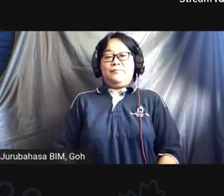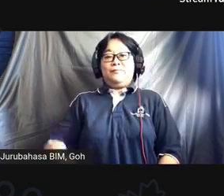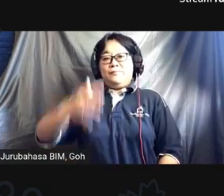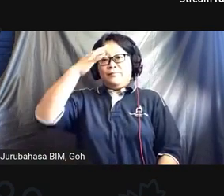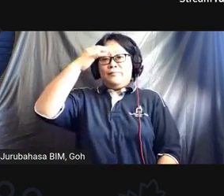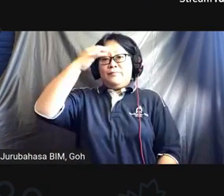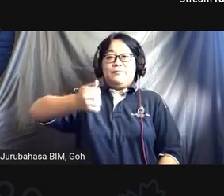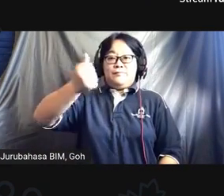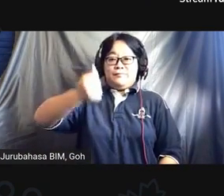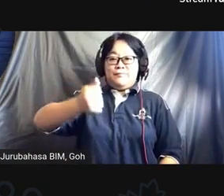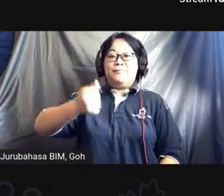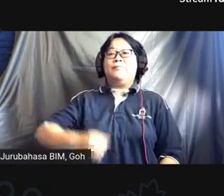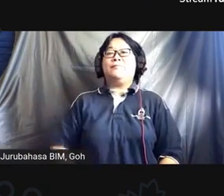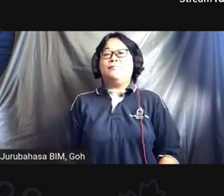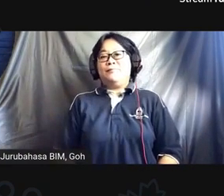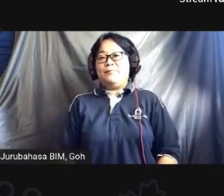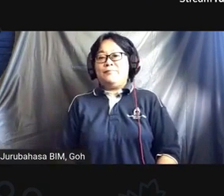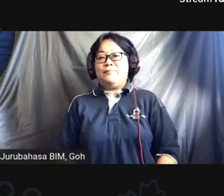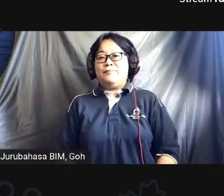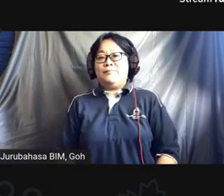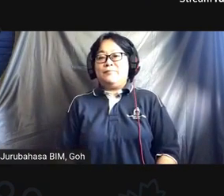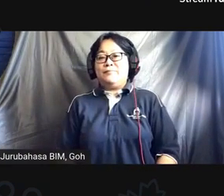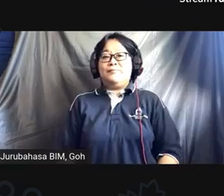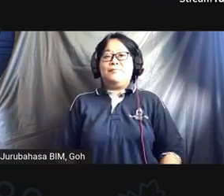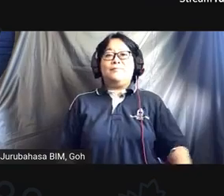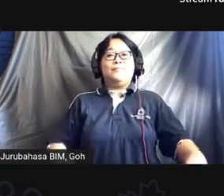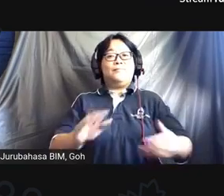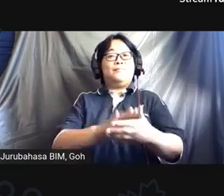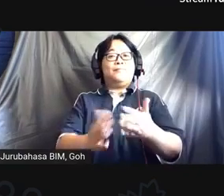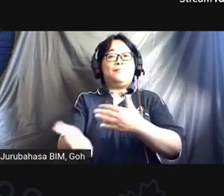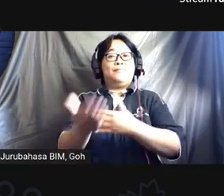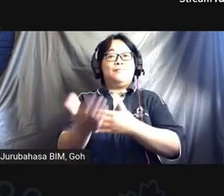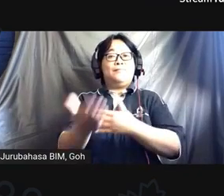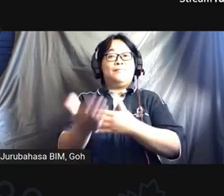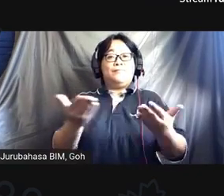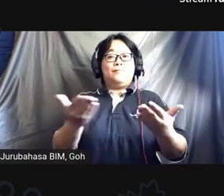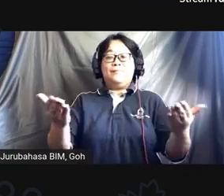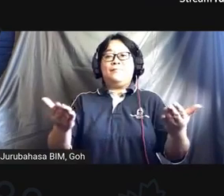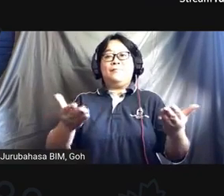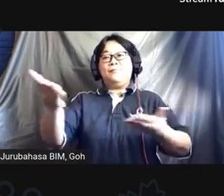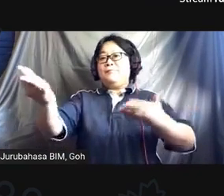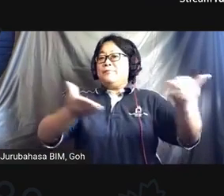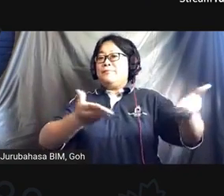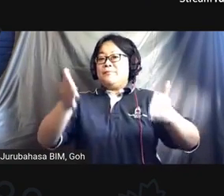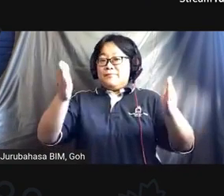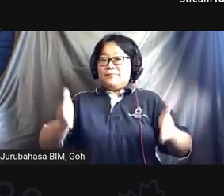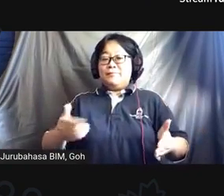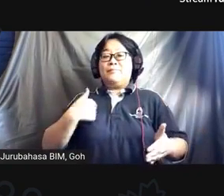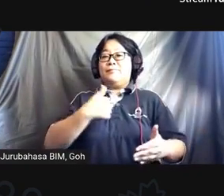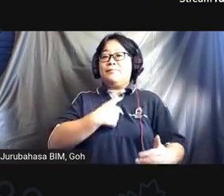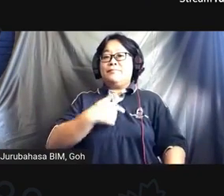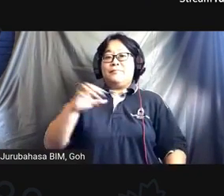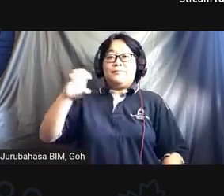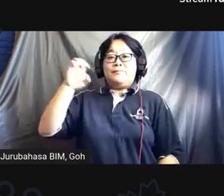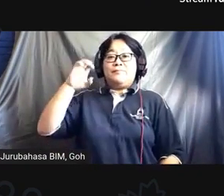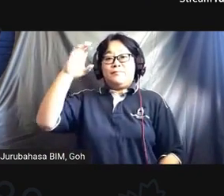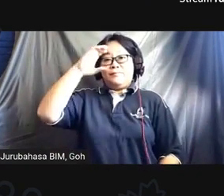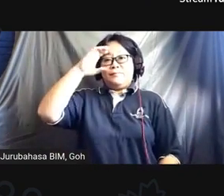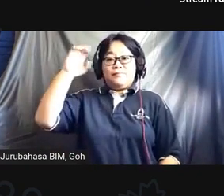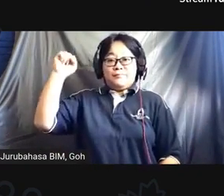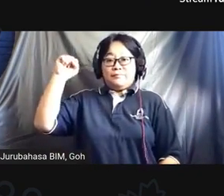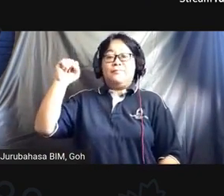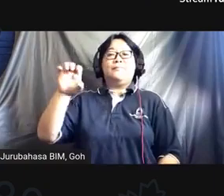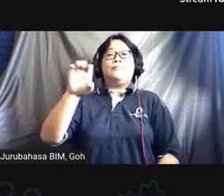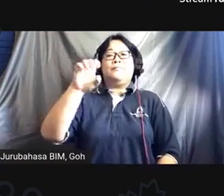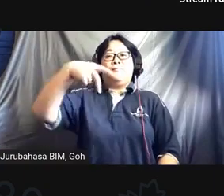Assalamualaikum warahmatullahi wabarakatuh, and a very good morning to our esteemed guests, Encik Mohamad Sazali Sha'ari, Executive